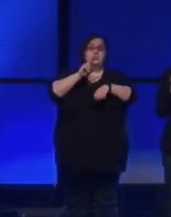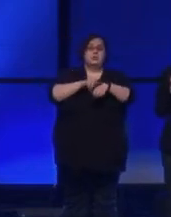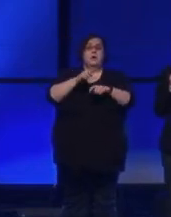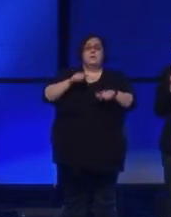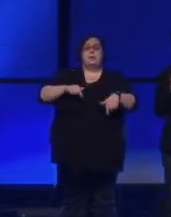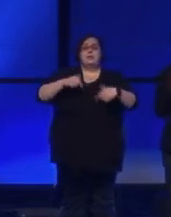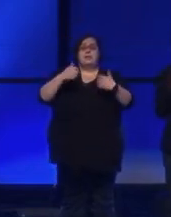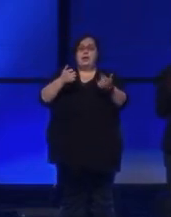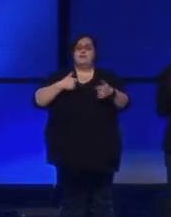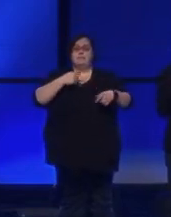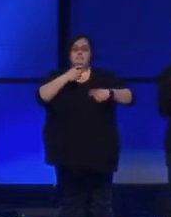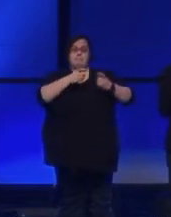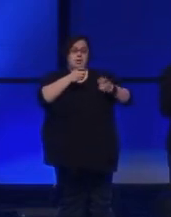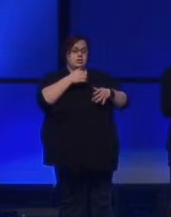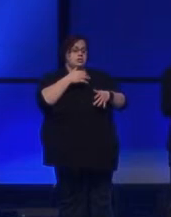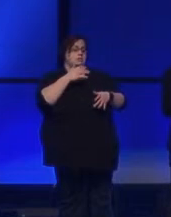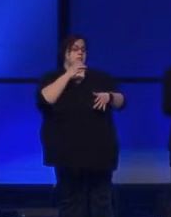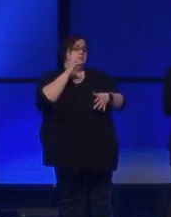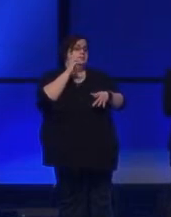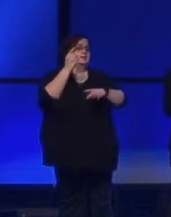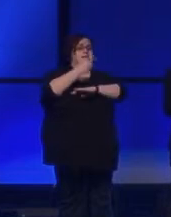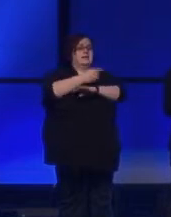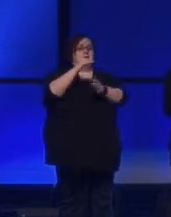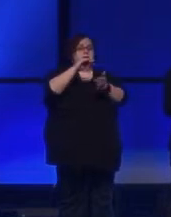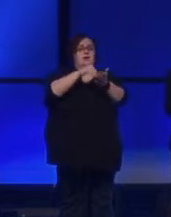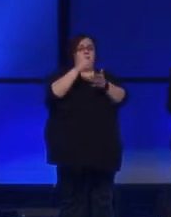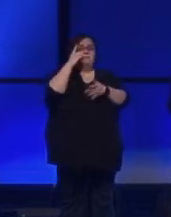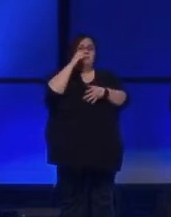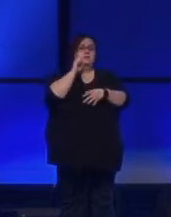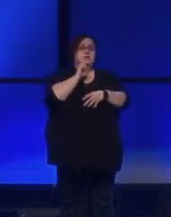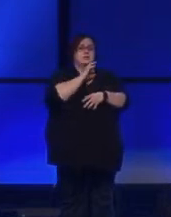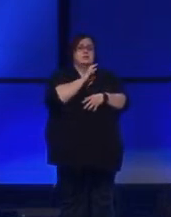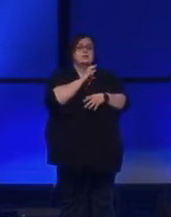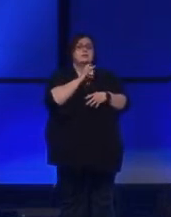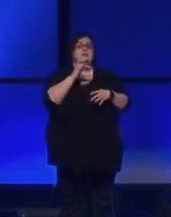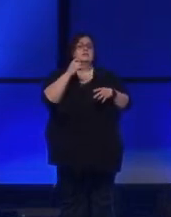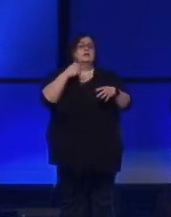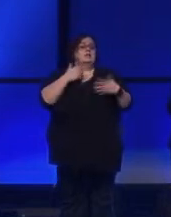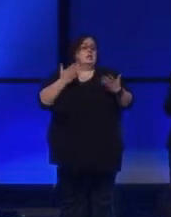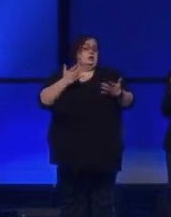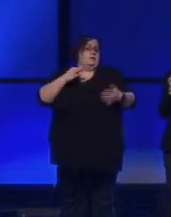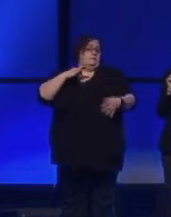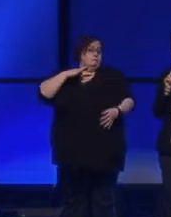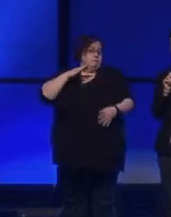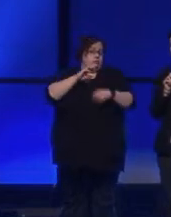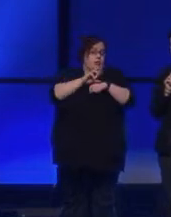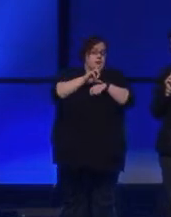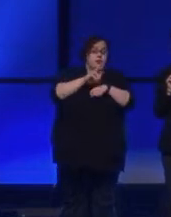day center for seniors. And here at Crossroads, I volunteer on a few different